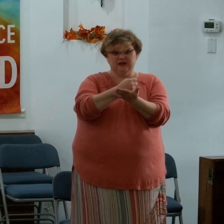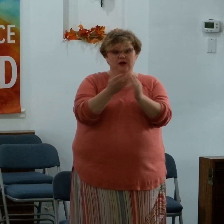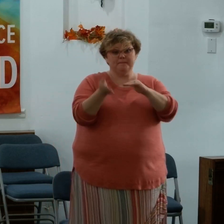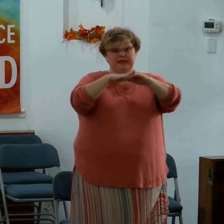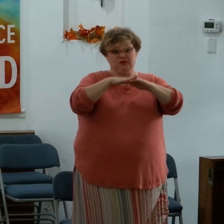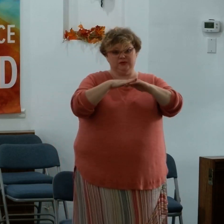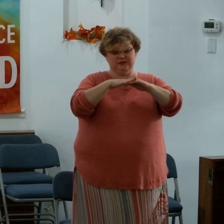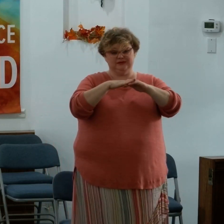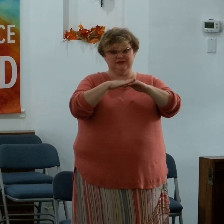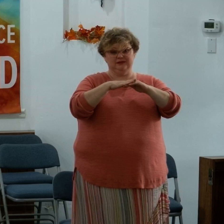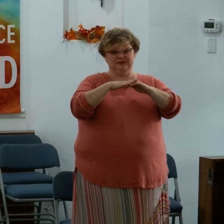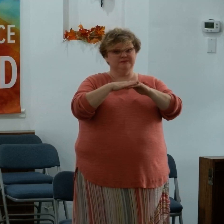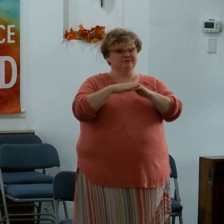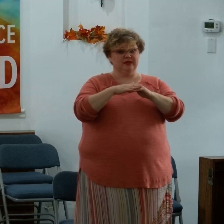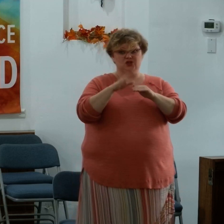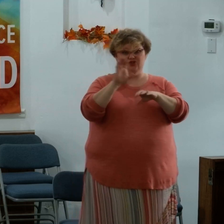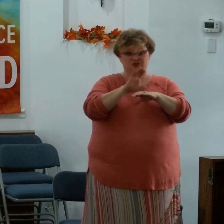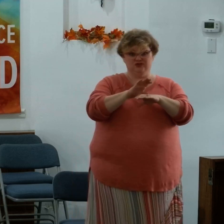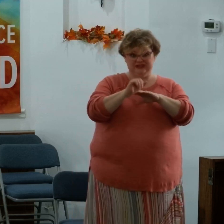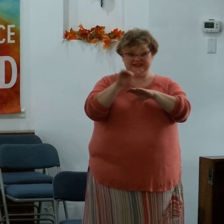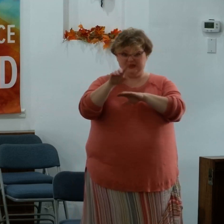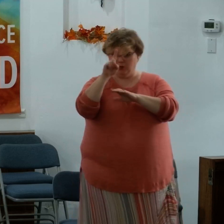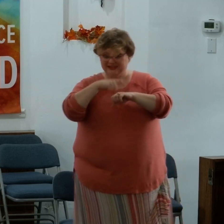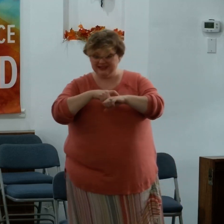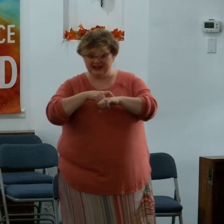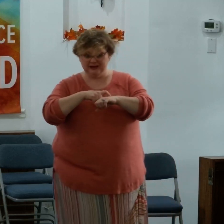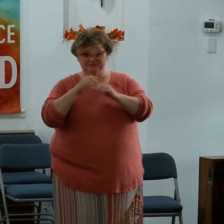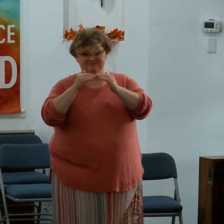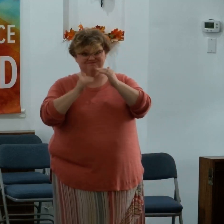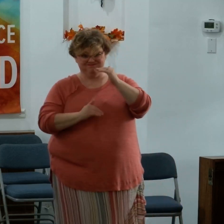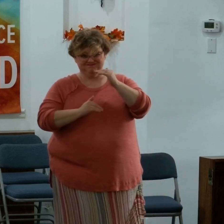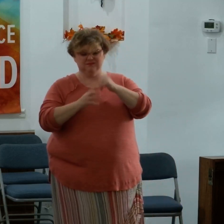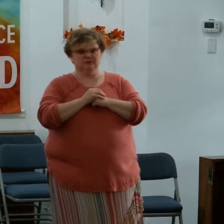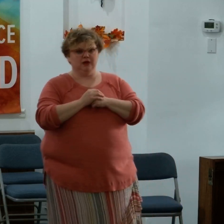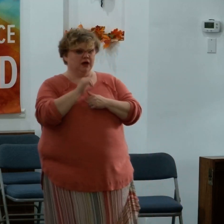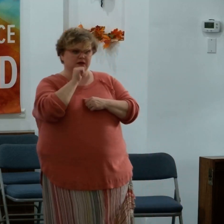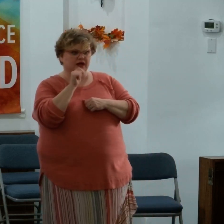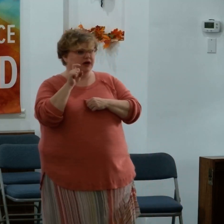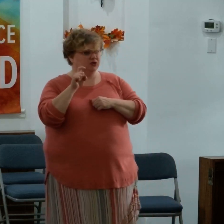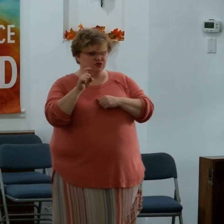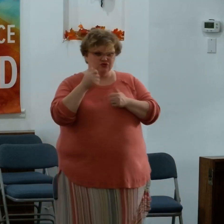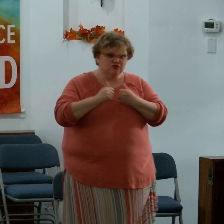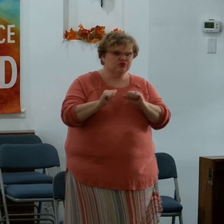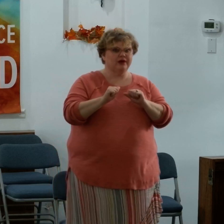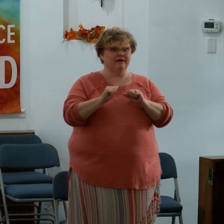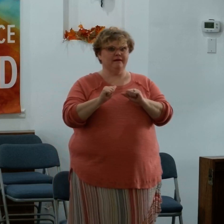only send it out one time a year. We're not trying to browbeat. We're not trying to gouge. We're just trying to remind